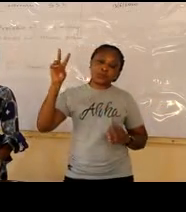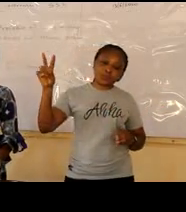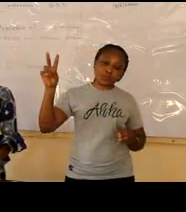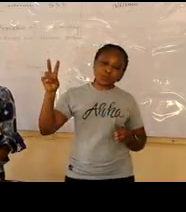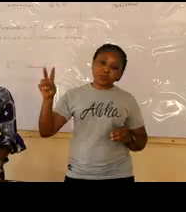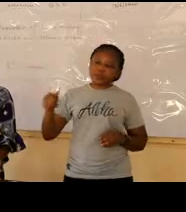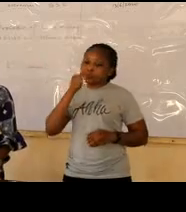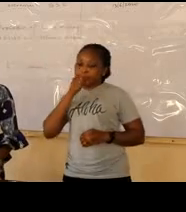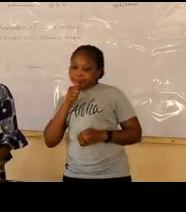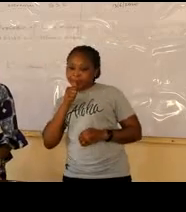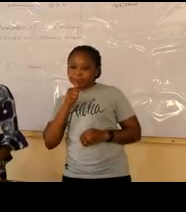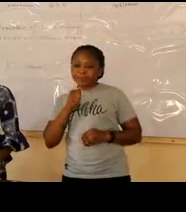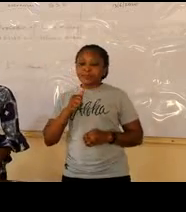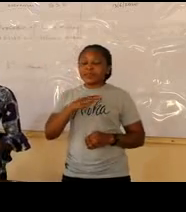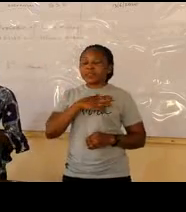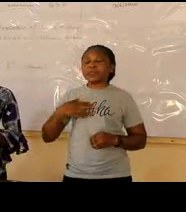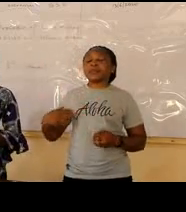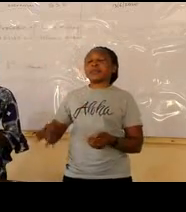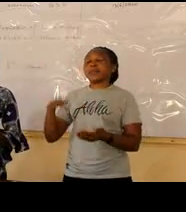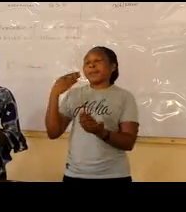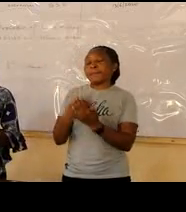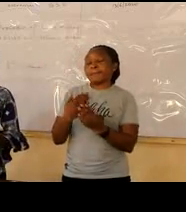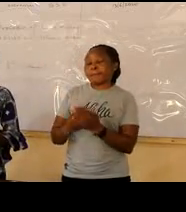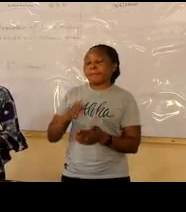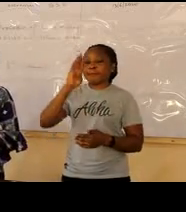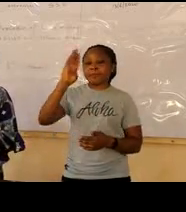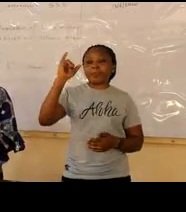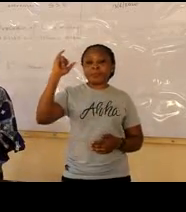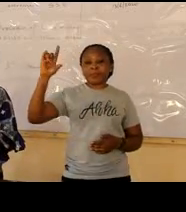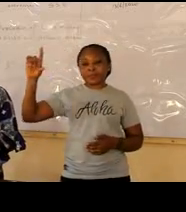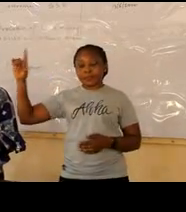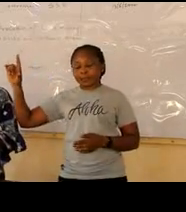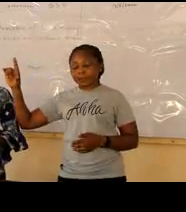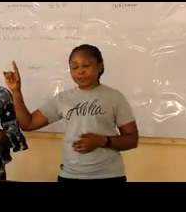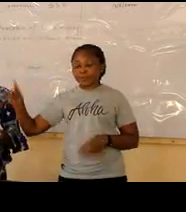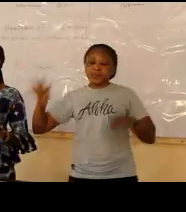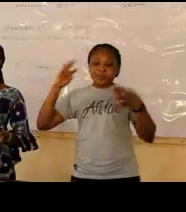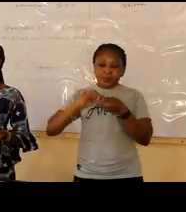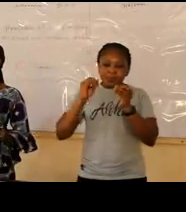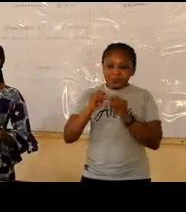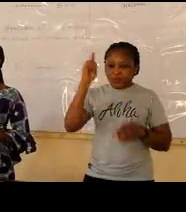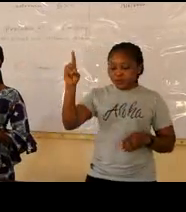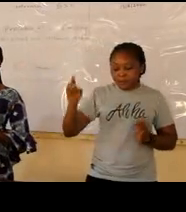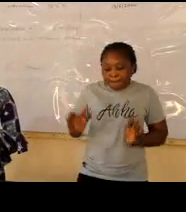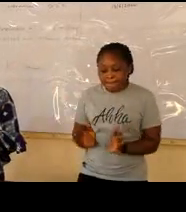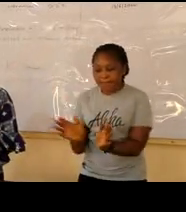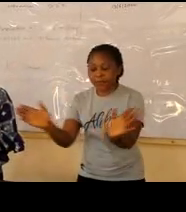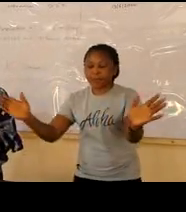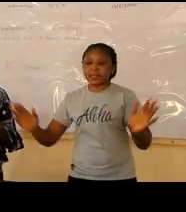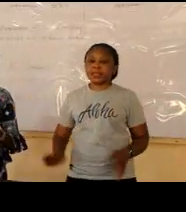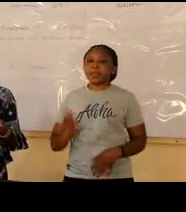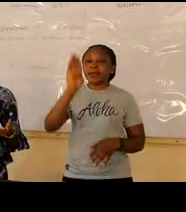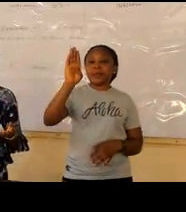Then under the public bill, this has to do with the issues that are confronting the country. You know, we have so many issues now confronting the country, isn't